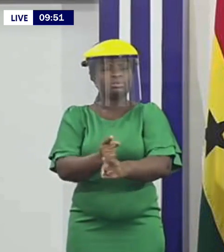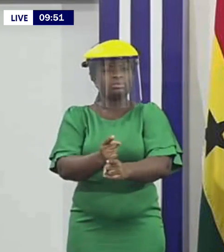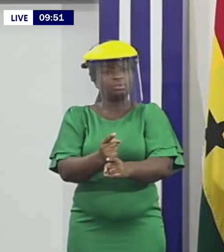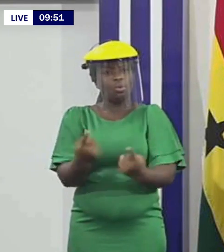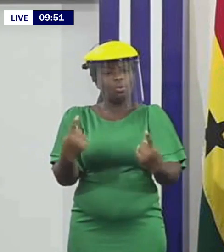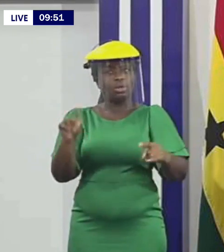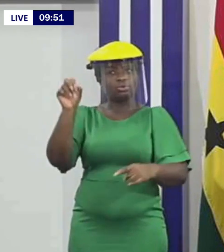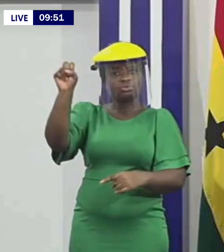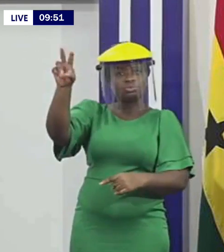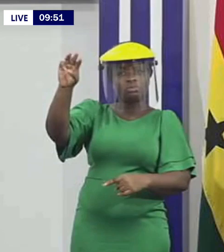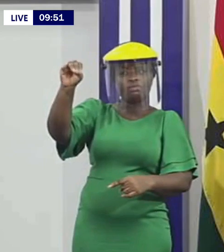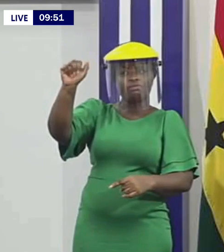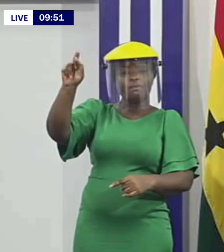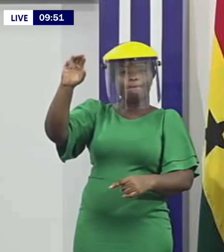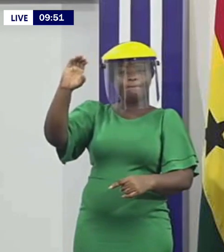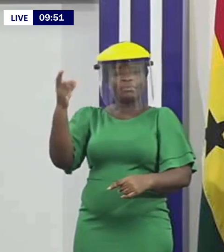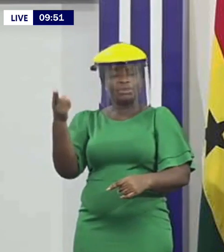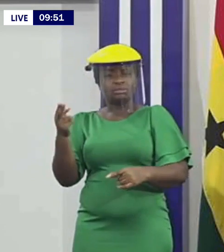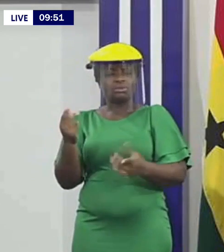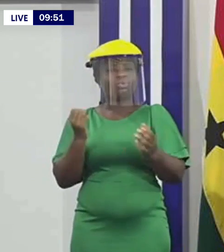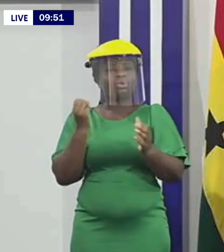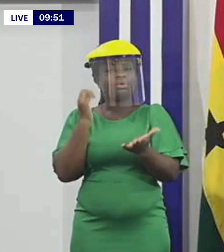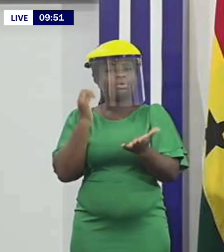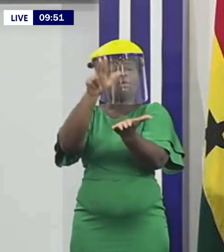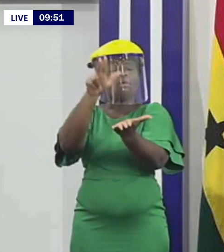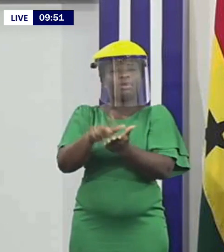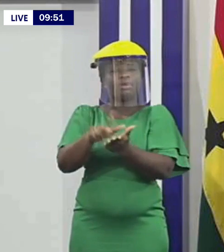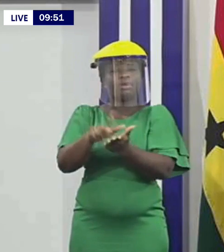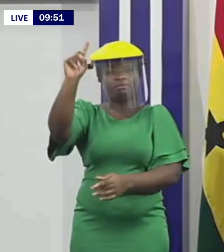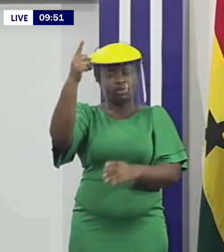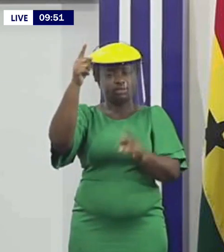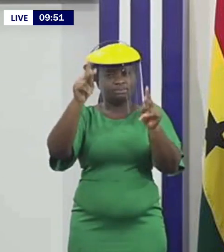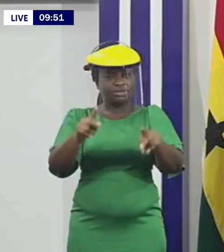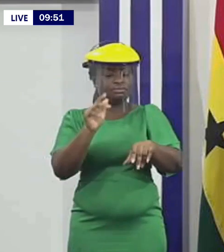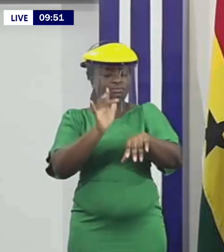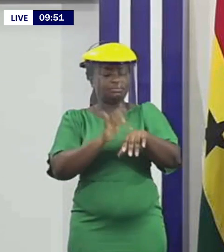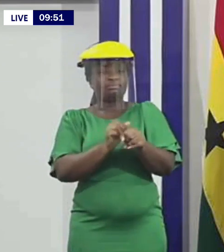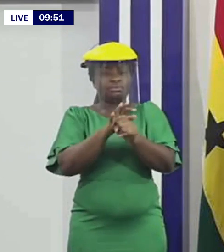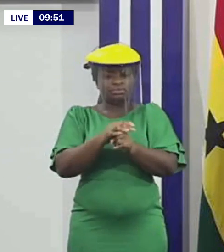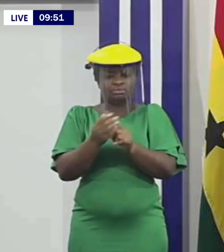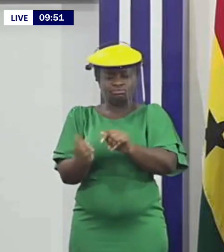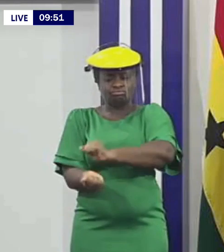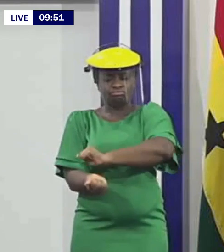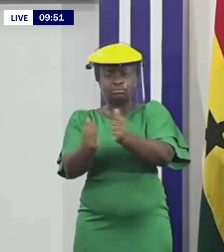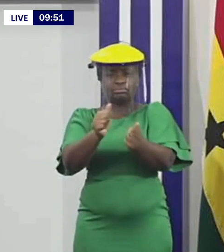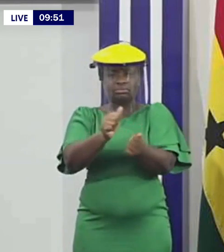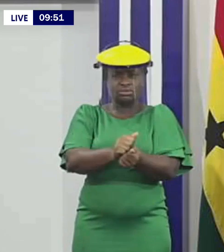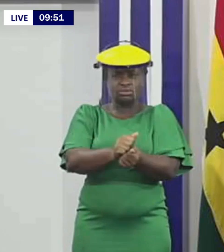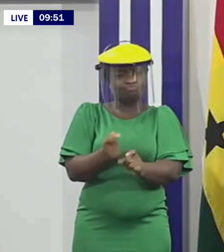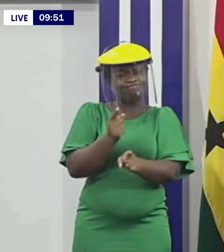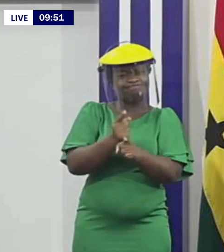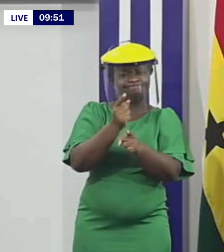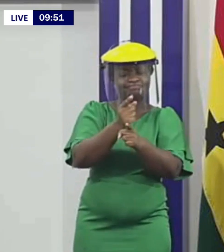when, on the 12th of March, we confirmed our first case. We immediately switched from preparedness to response